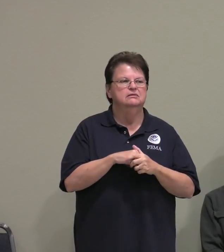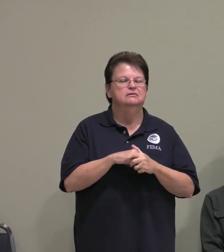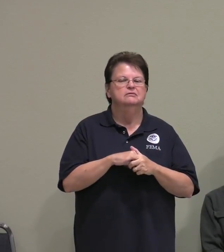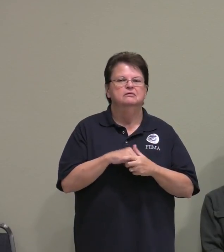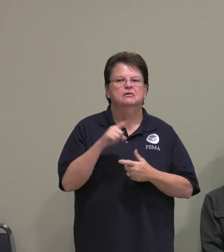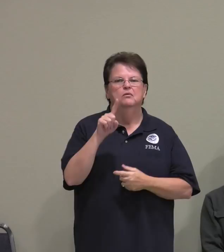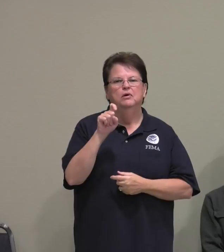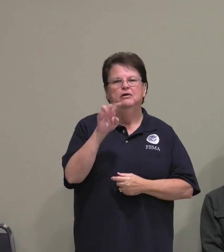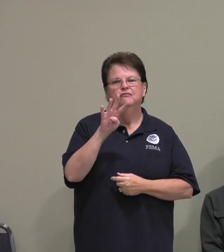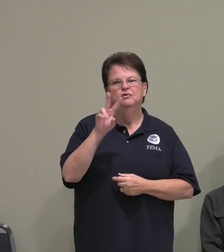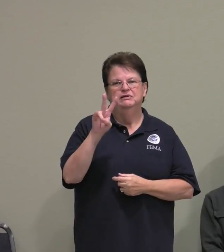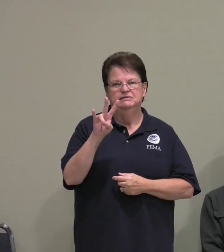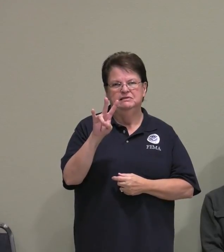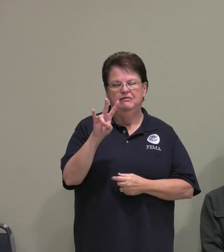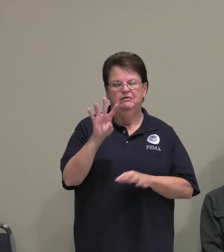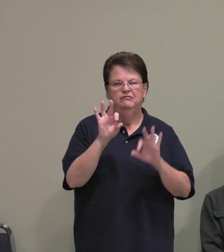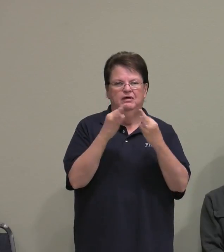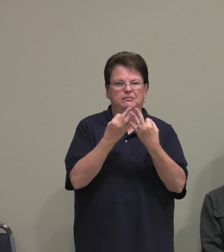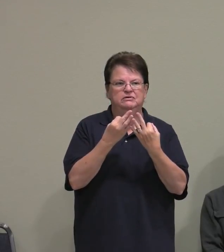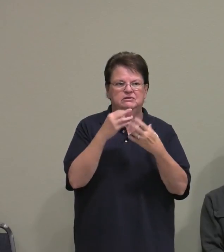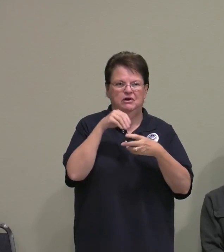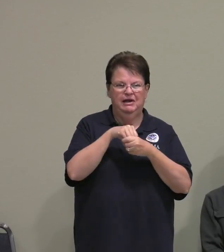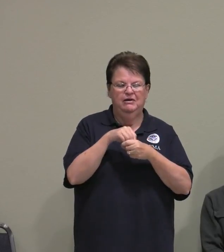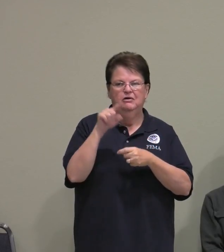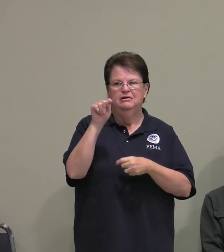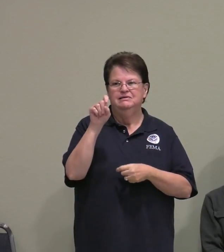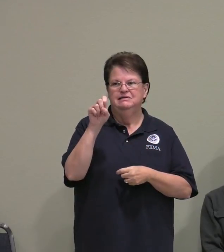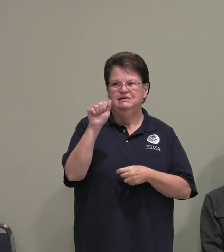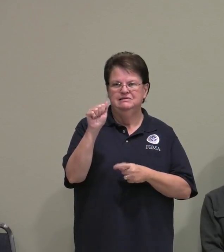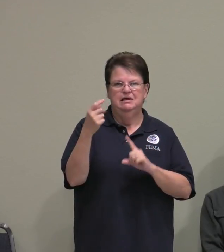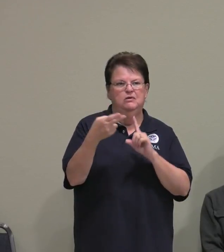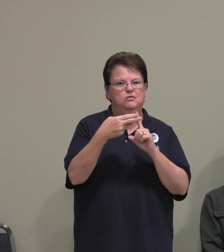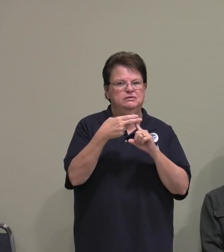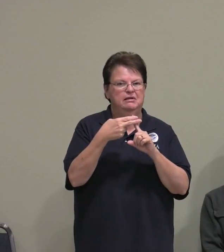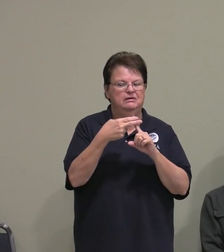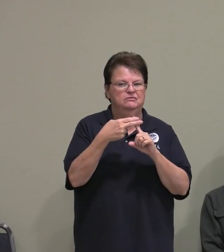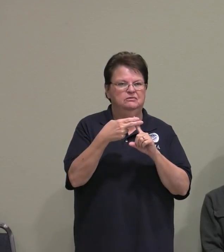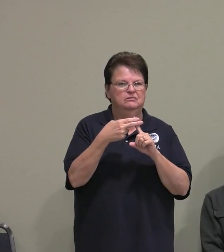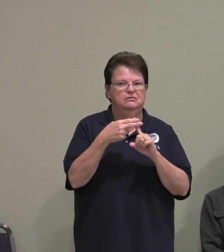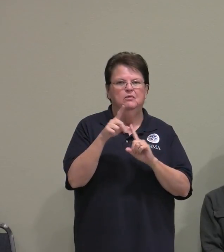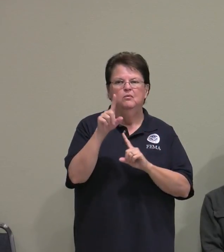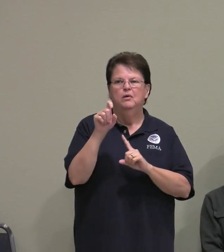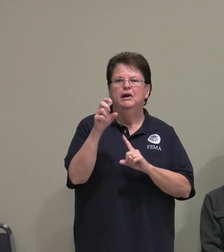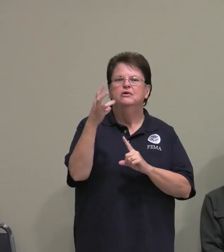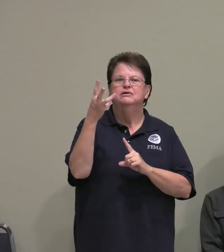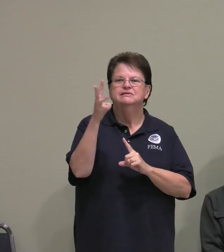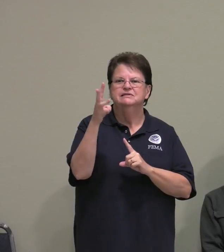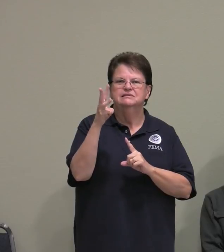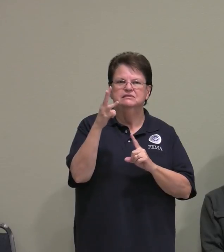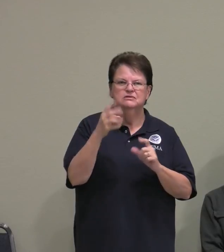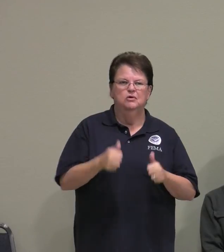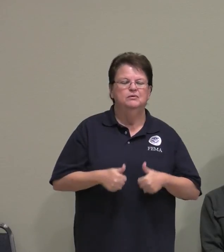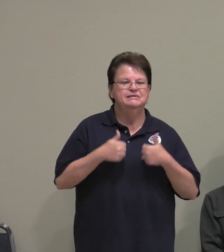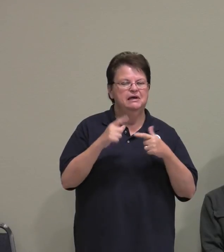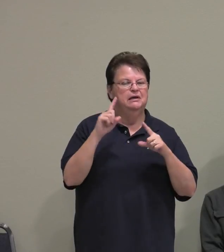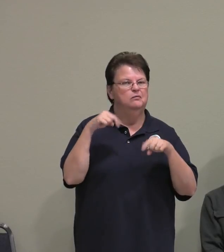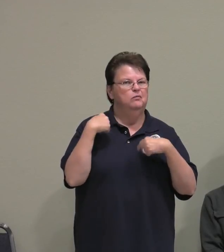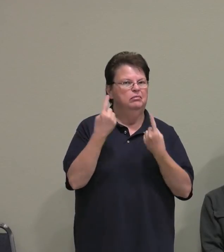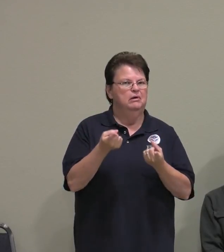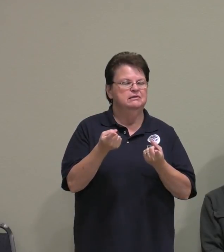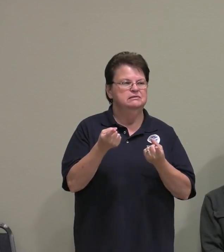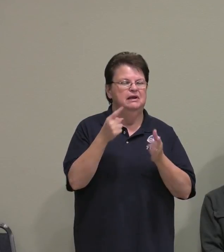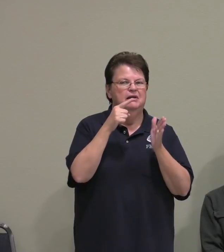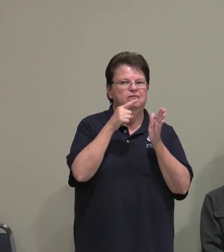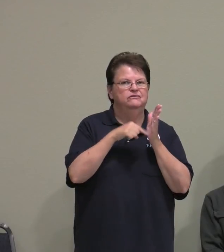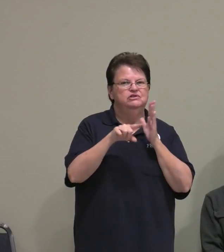147 families are currently residing in our TSA hotels. And 116 have resided with us, and I've